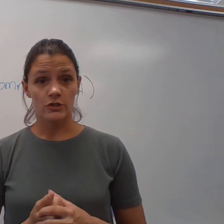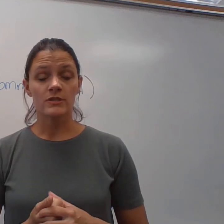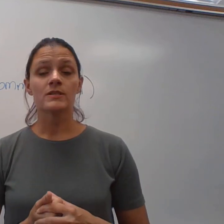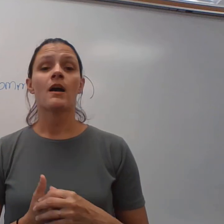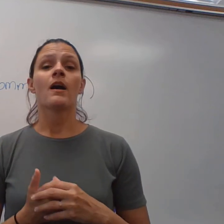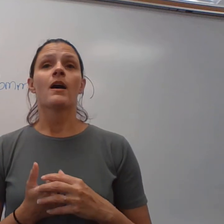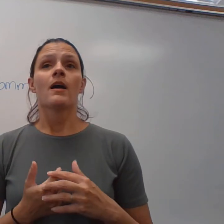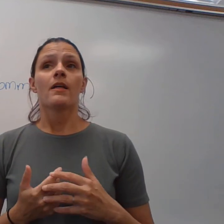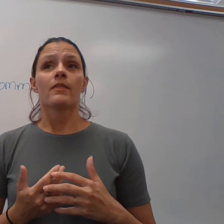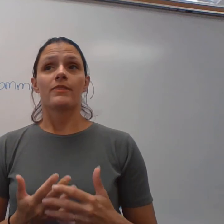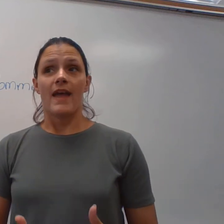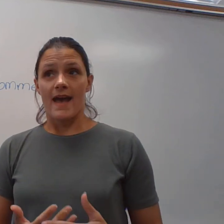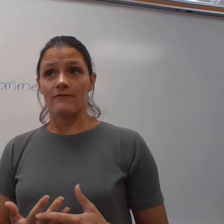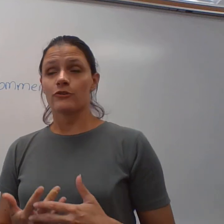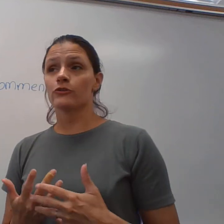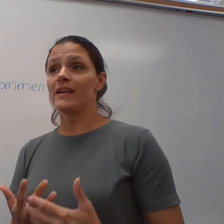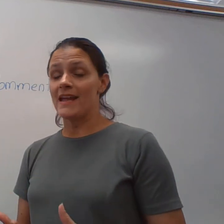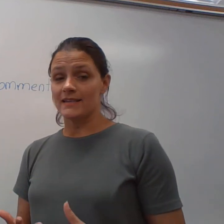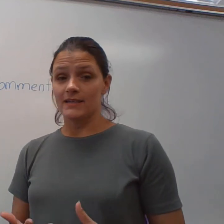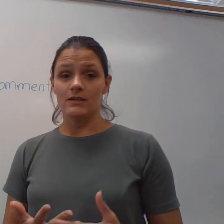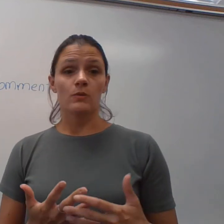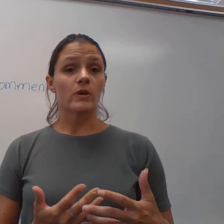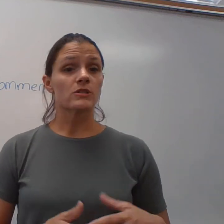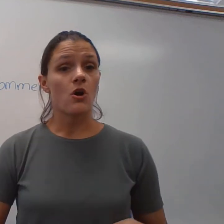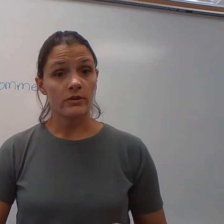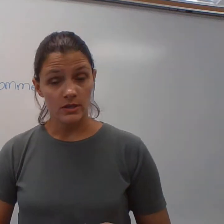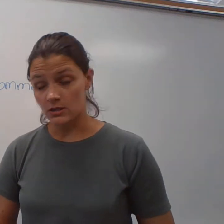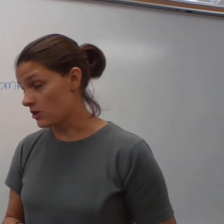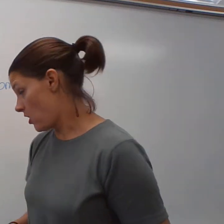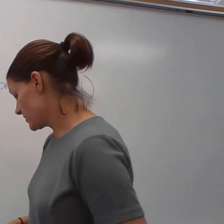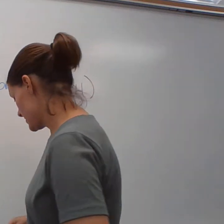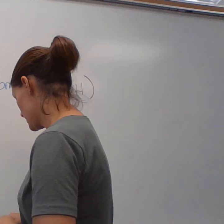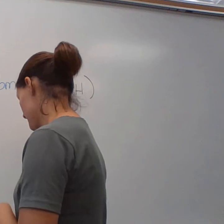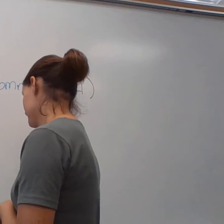features. They have created what's called gloss,